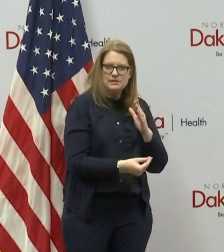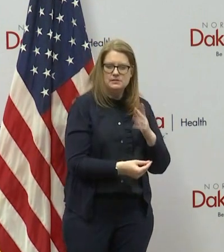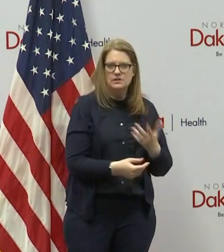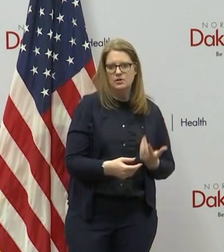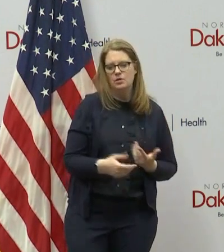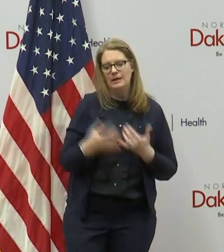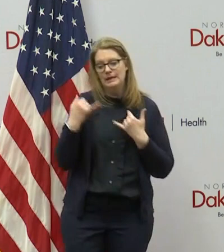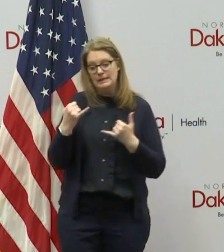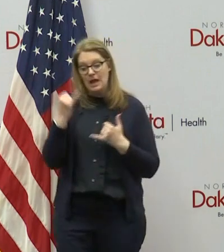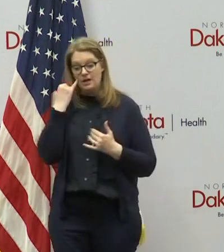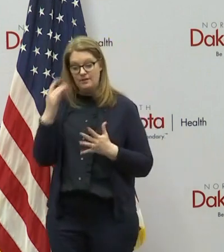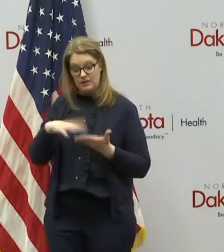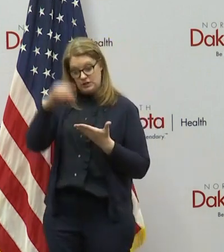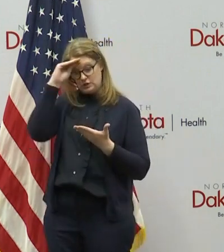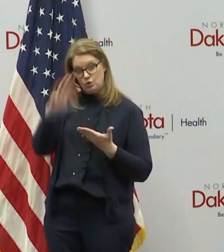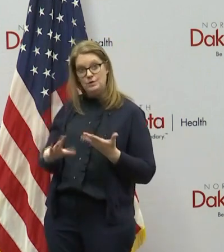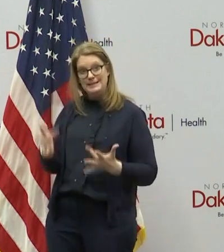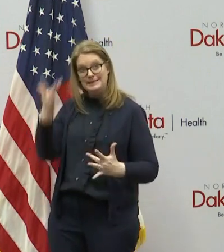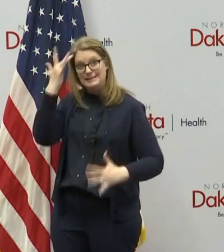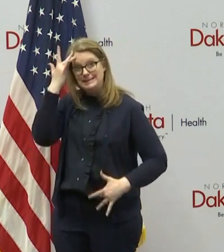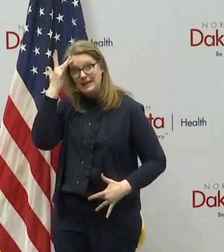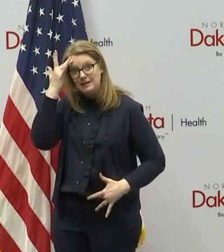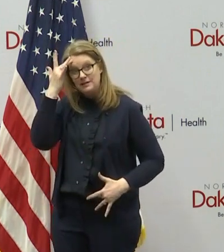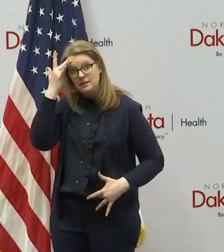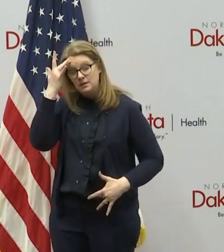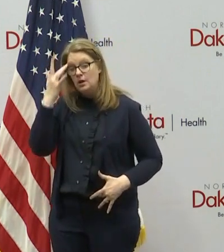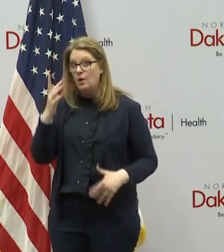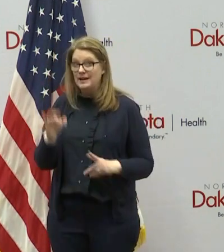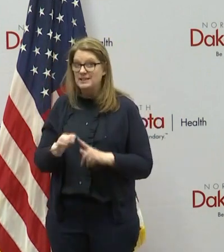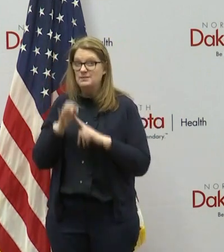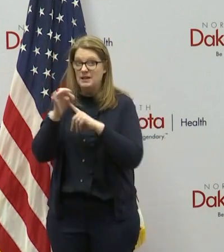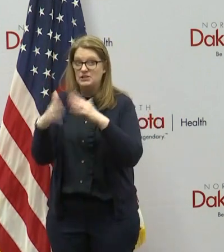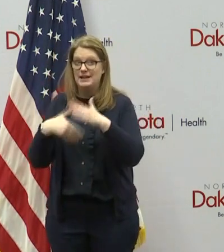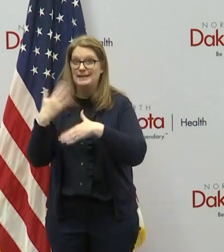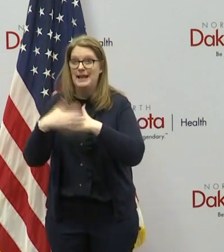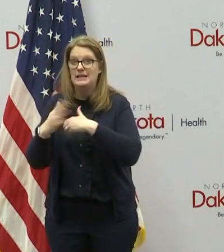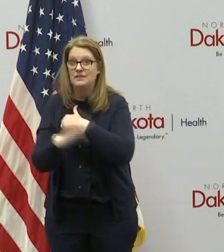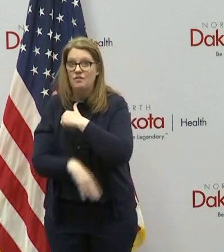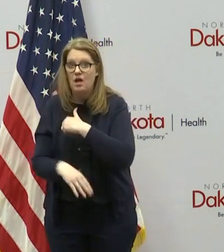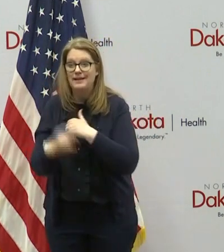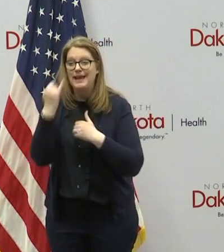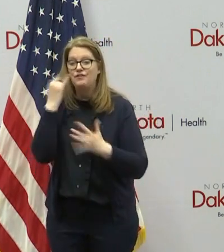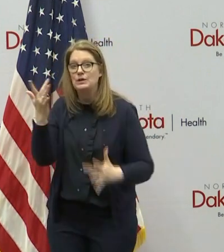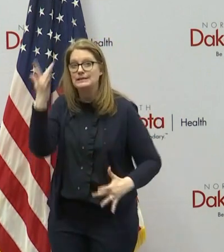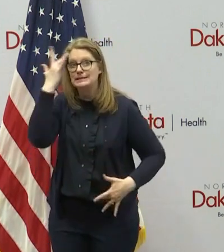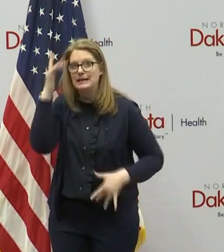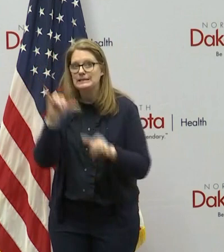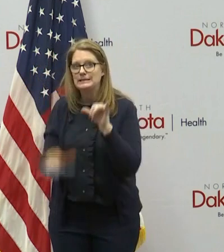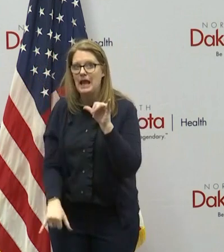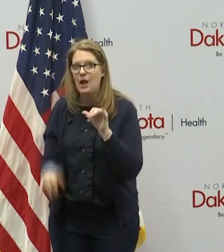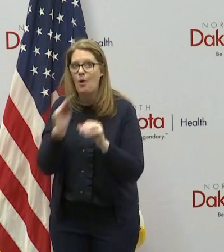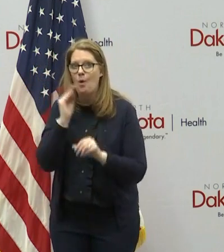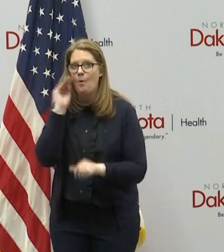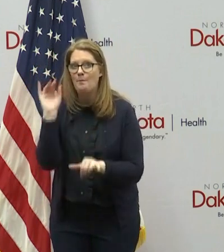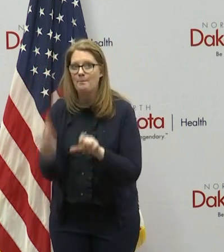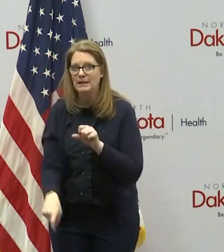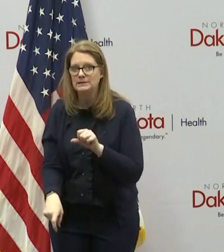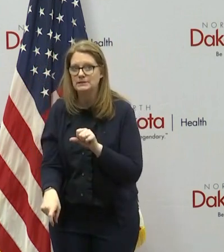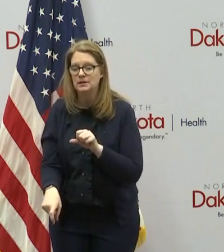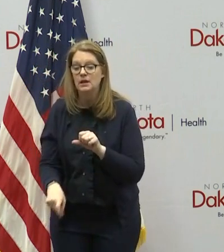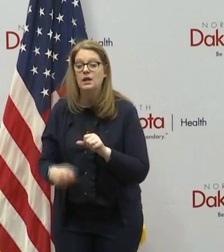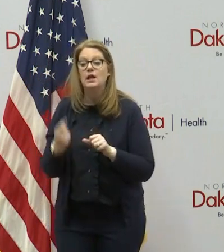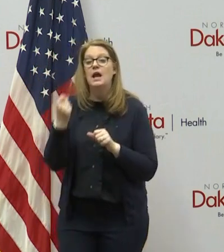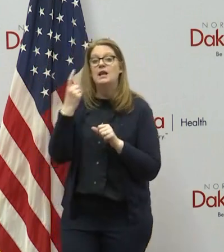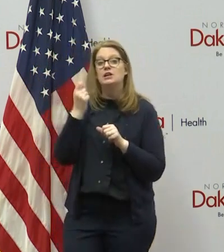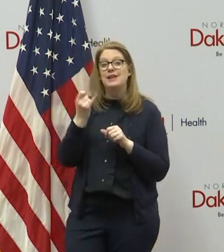sick, more than ever, when we head into next fall, if they're sick, we will need them to stay home when they're sick. And we need to make sure that they can continue